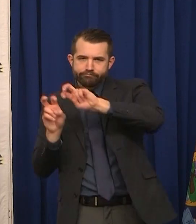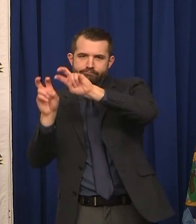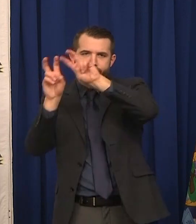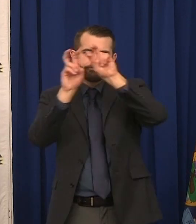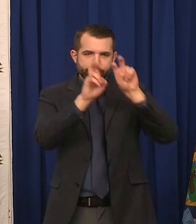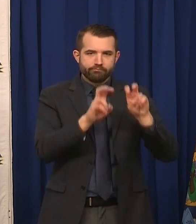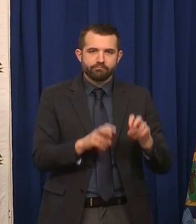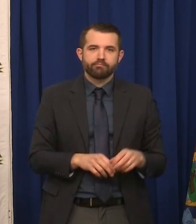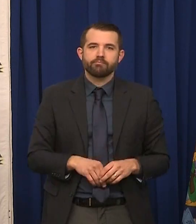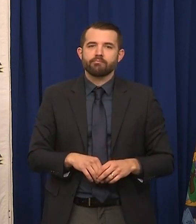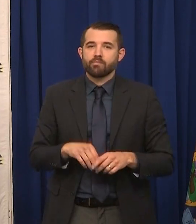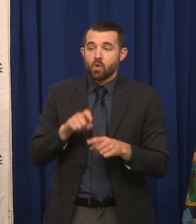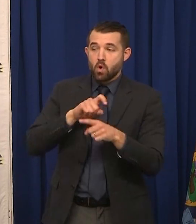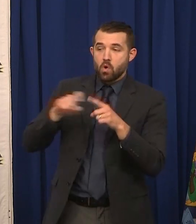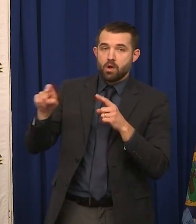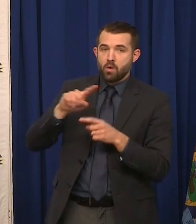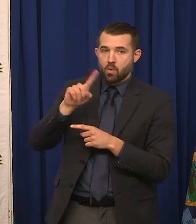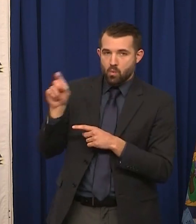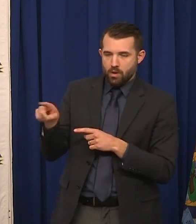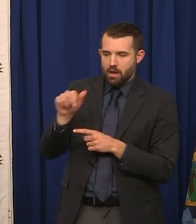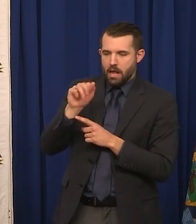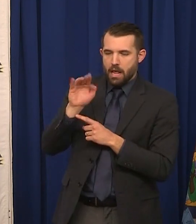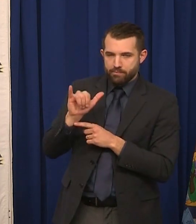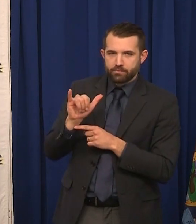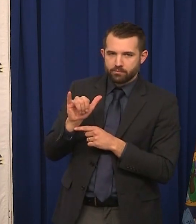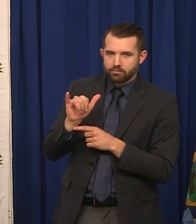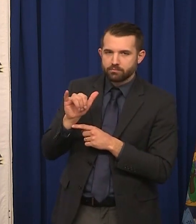WERU, please go ahead.